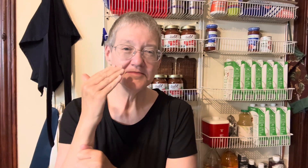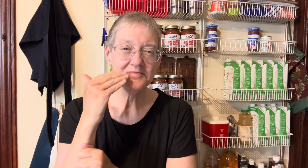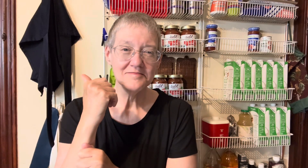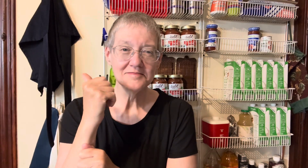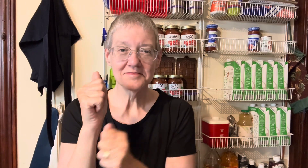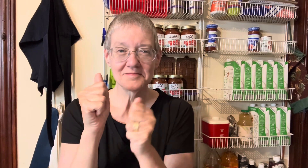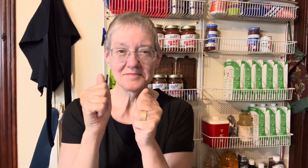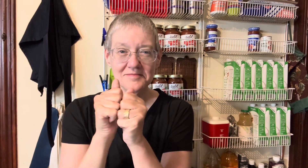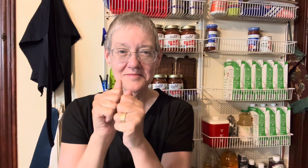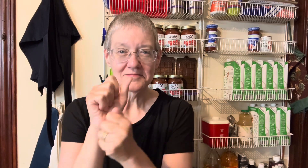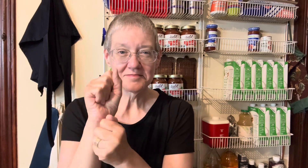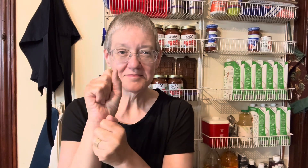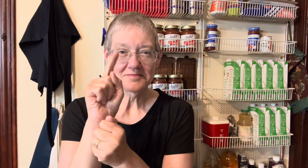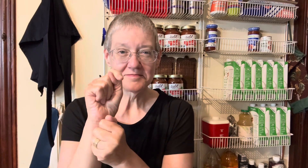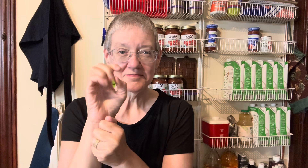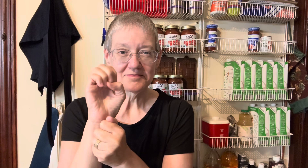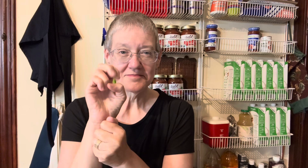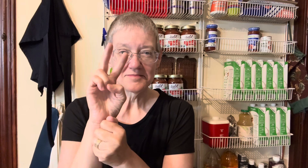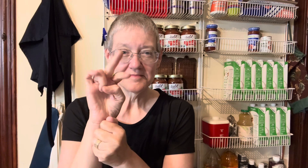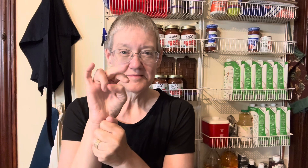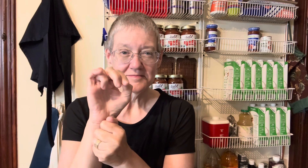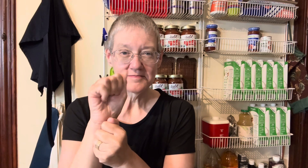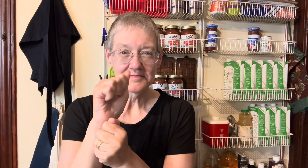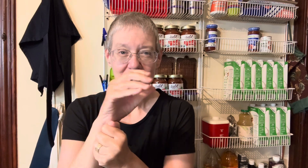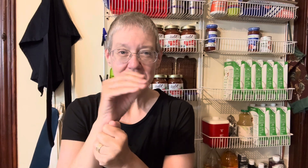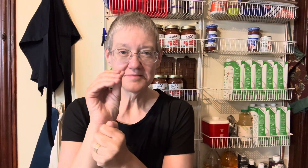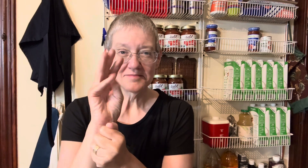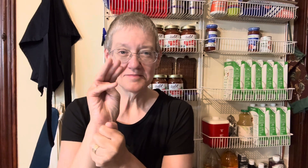stevia and also monk fruit.